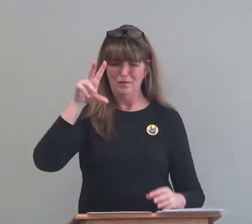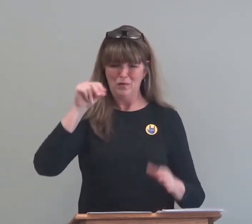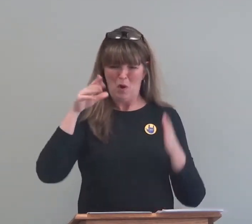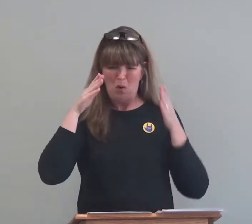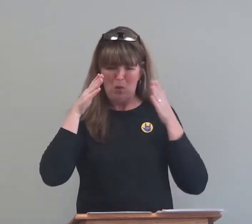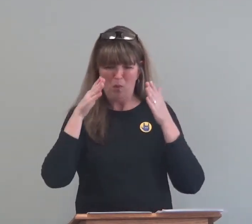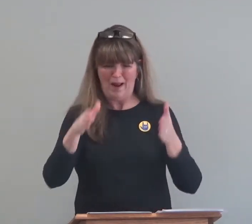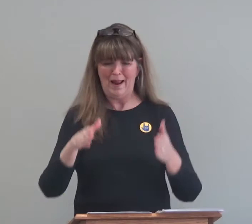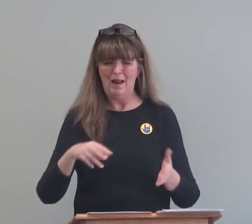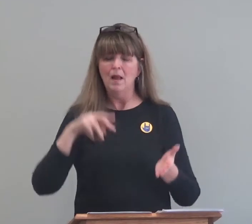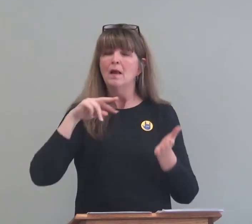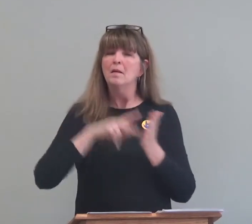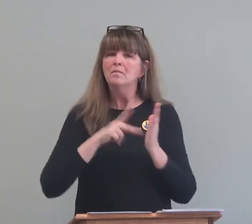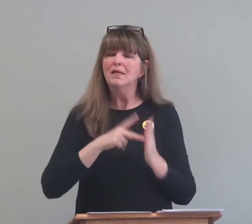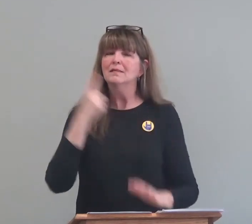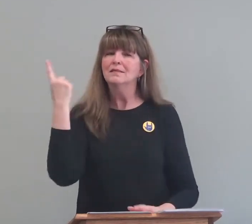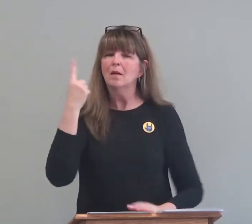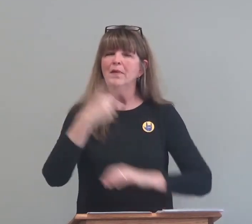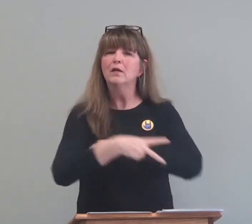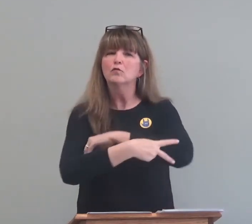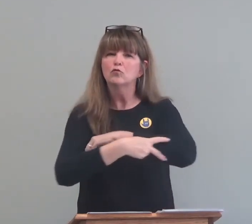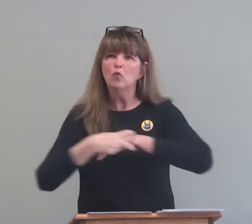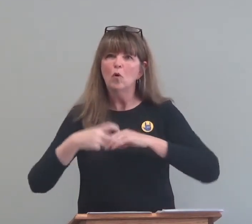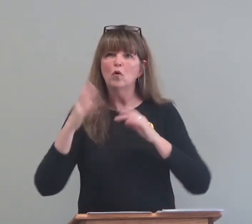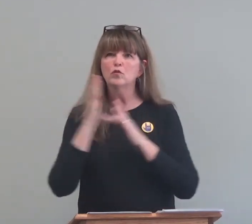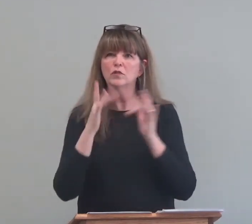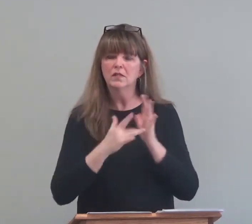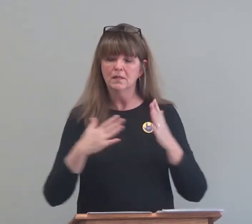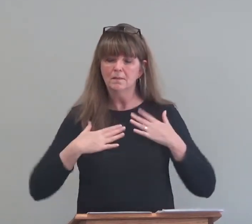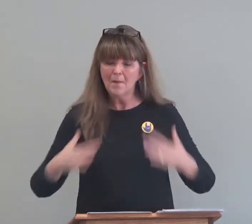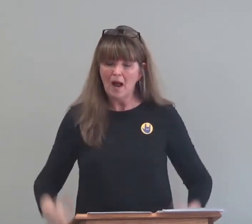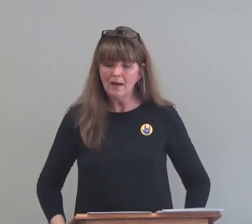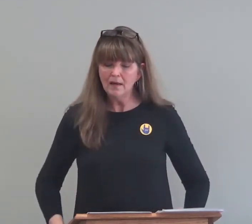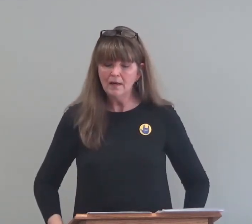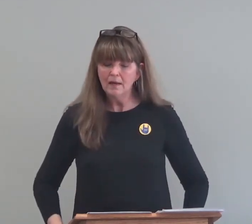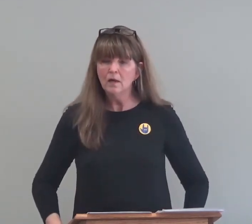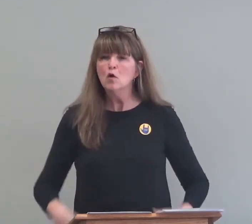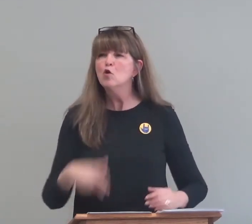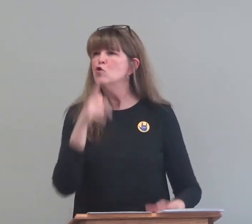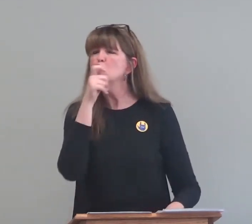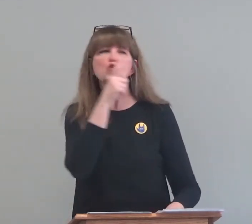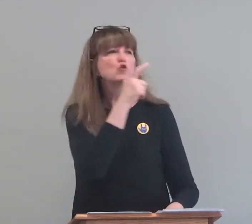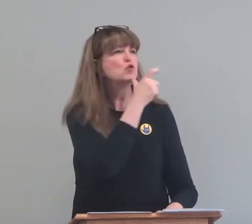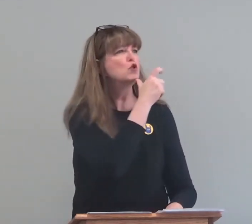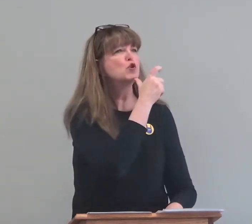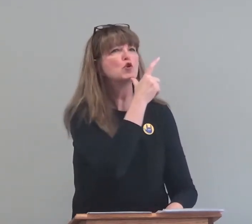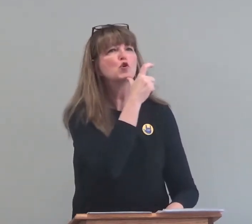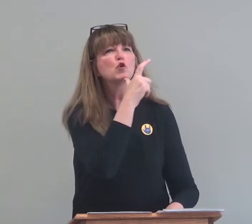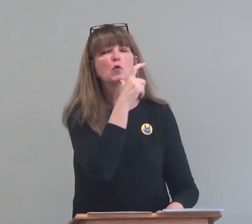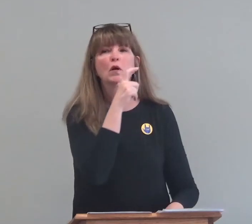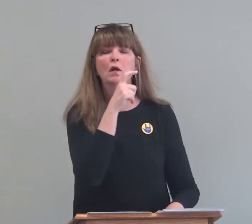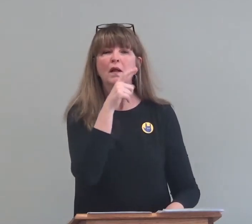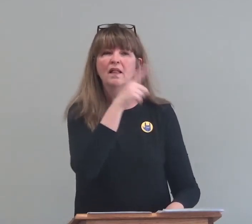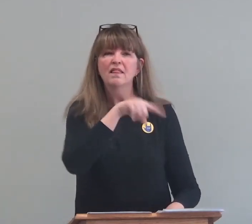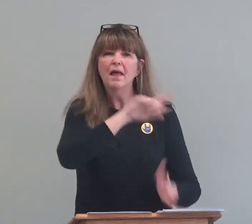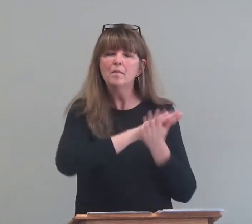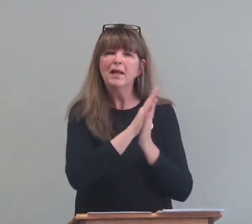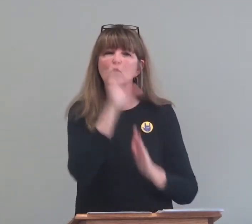Some people say there's no way that Jesus rose from the dead. Someone must have stolen his body. And it must